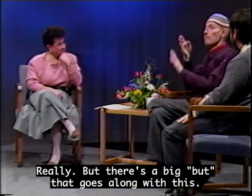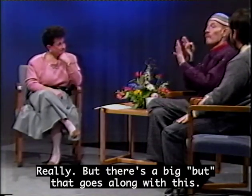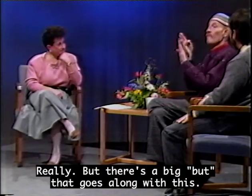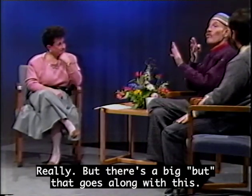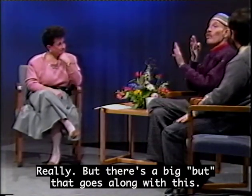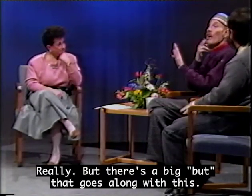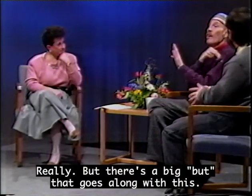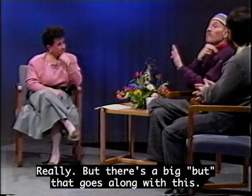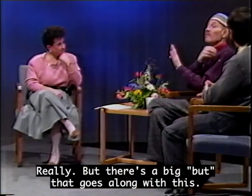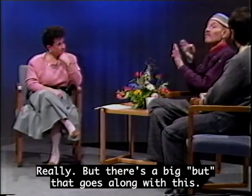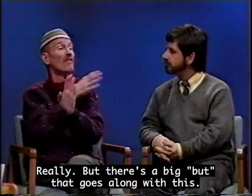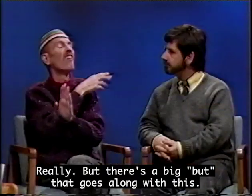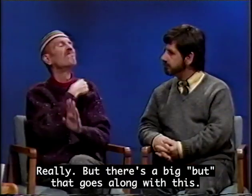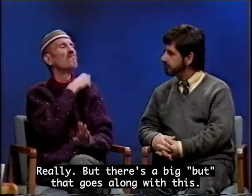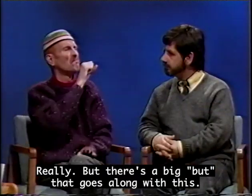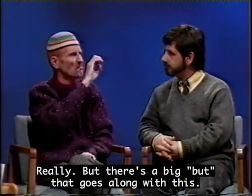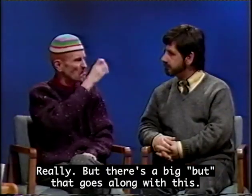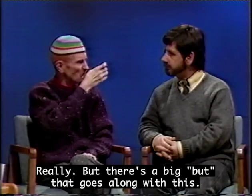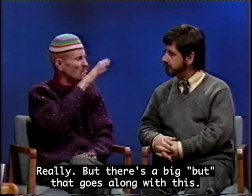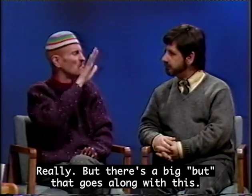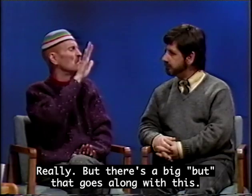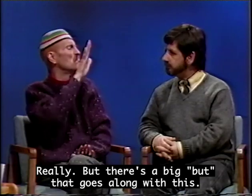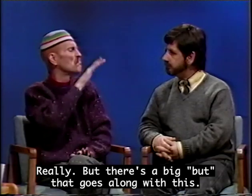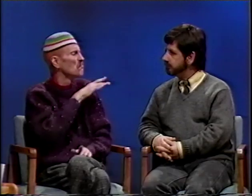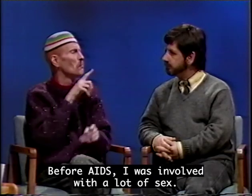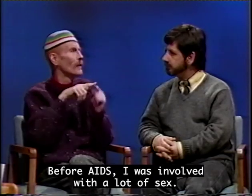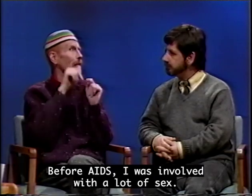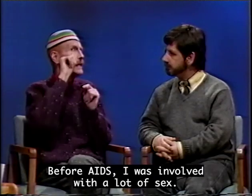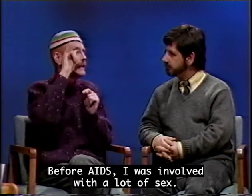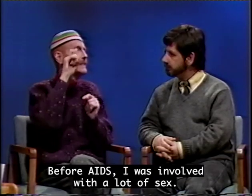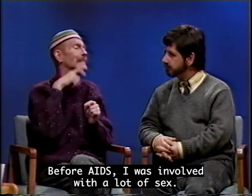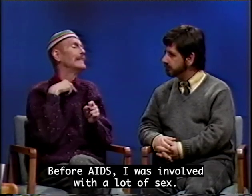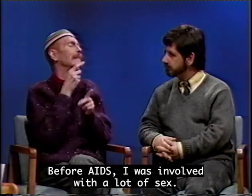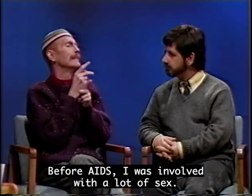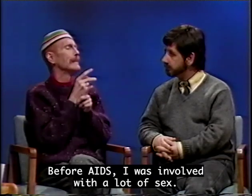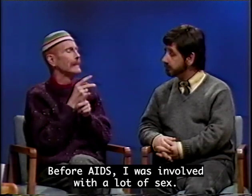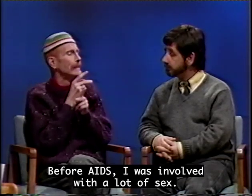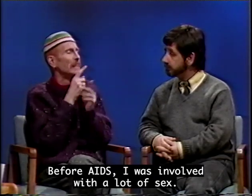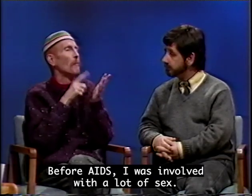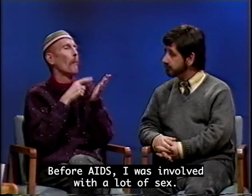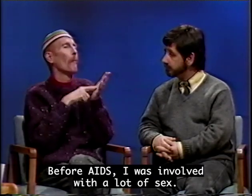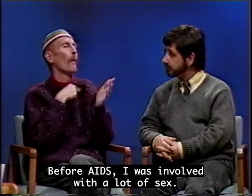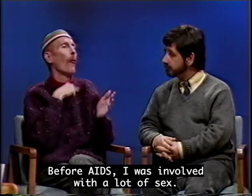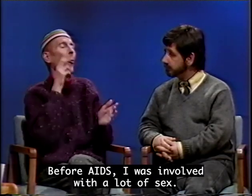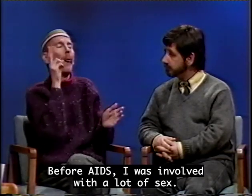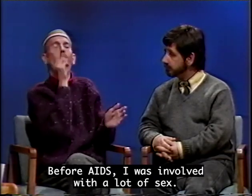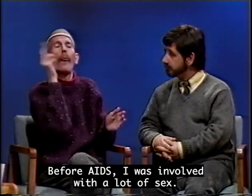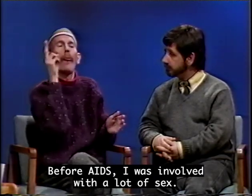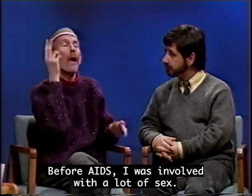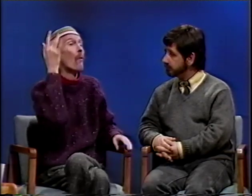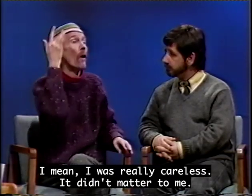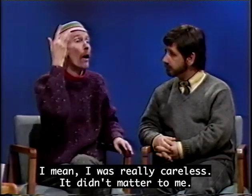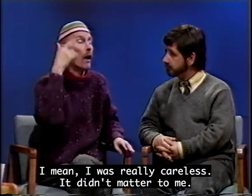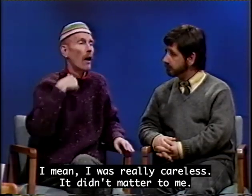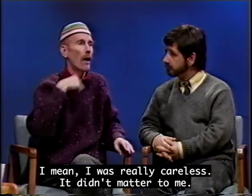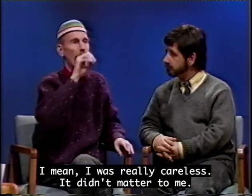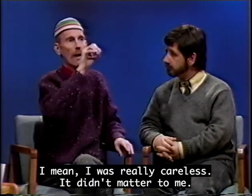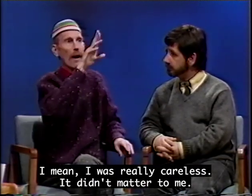Really, but there's a big but that goes along with this. Before AIDS, I was involved with a lot of sex. I mean, I was really